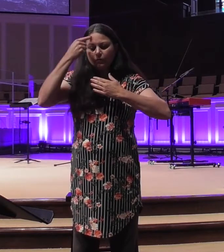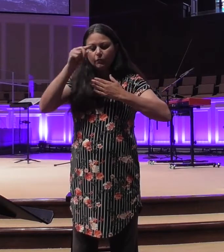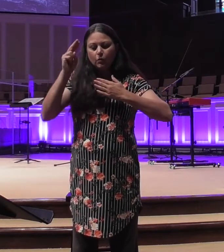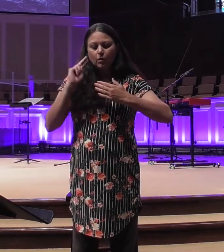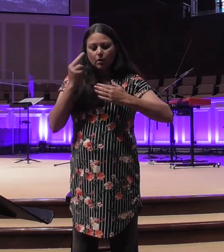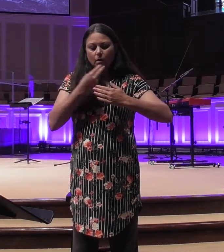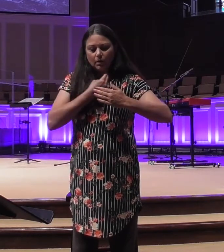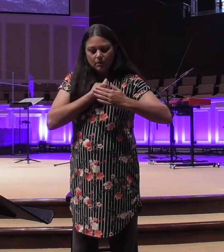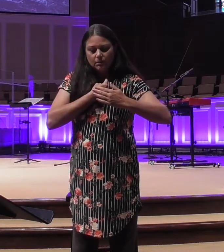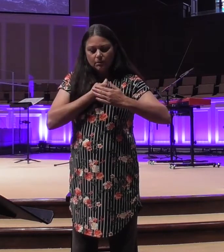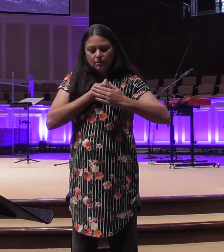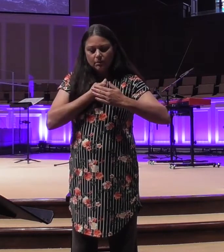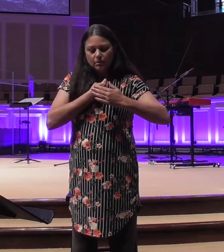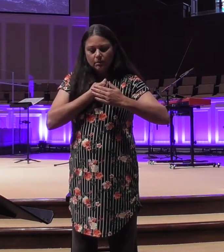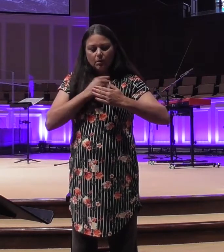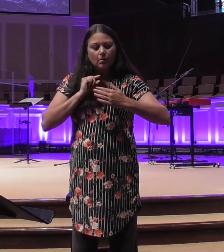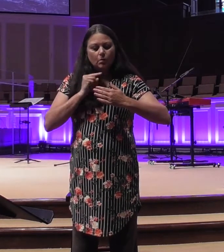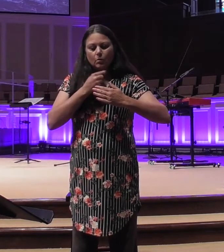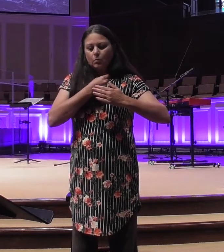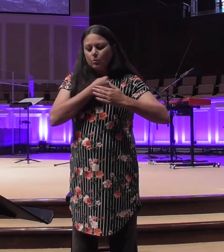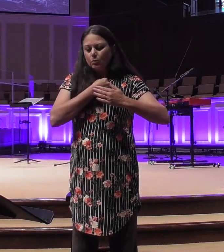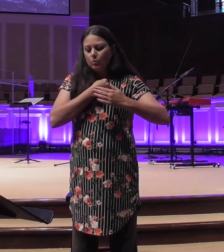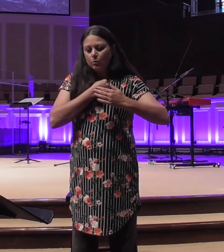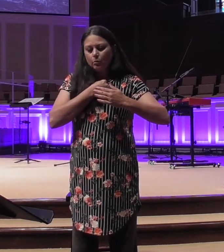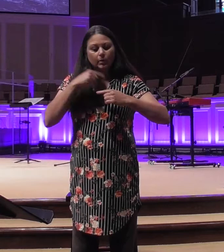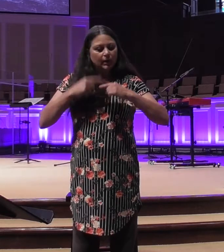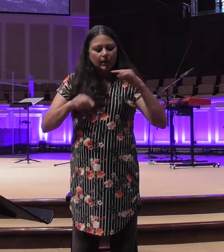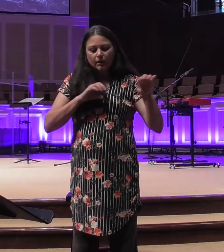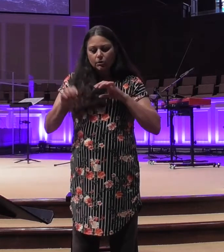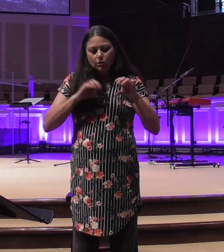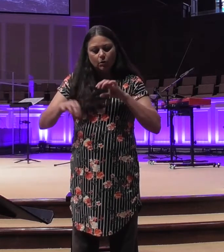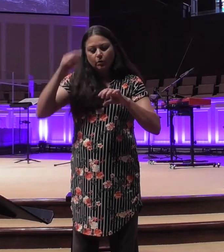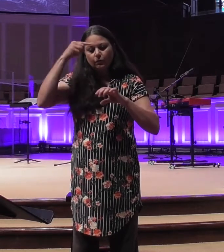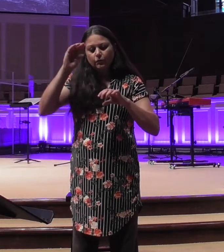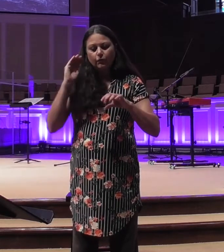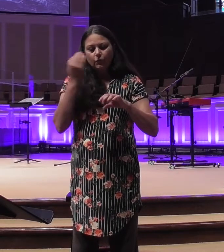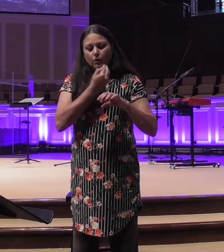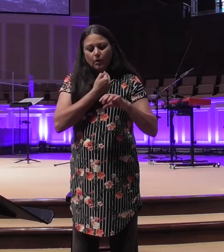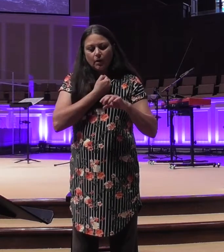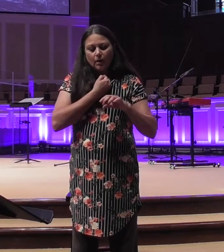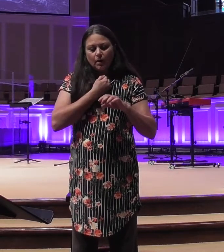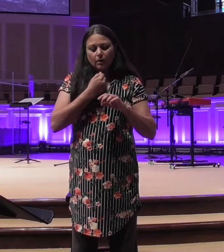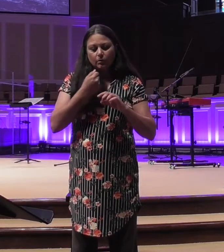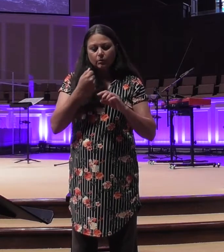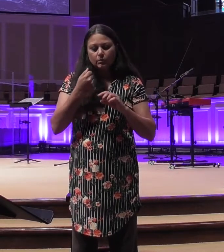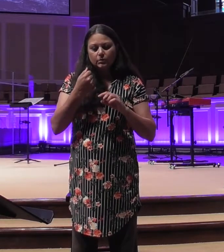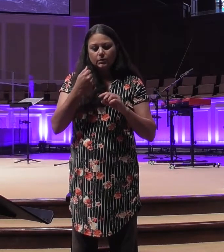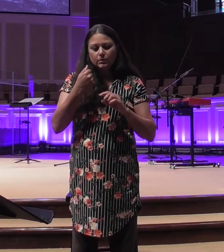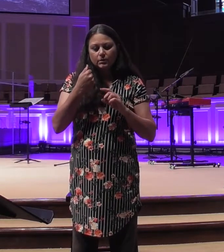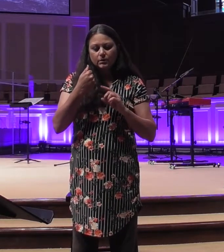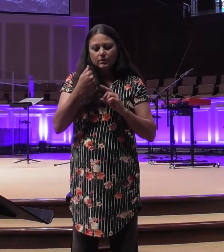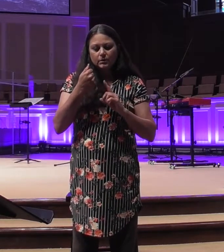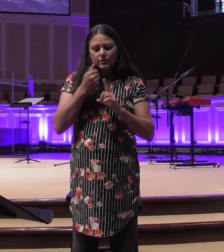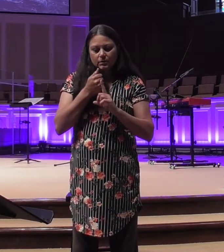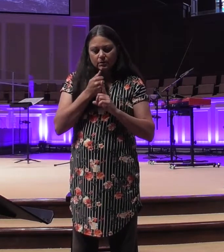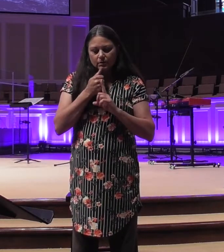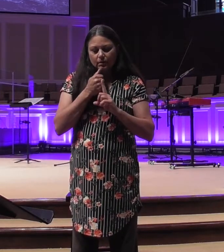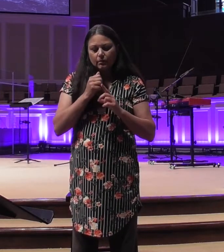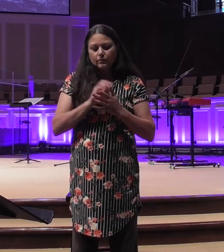objectively doing what we cannot, never could do for ourselves, didn't want to, for